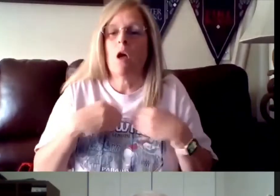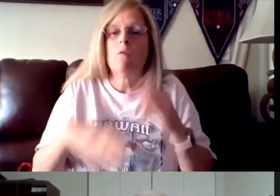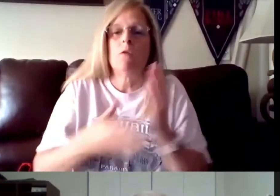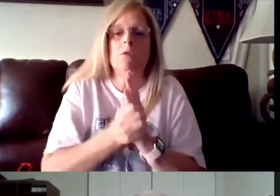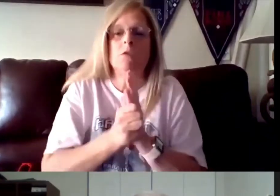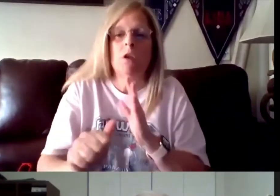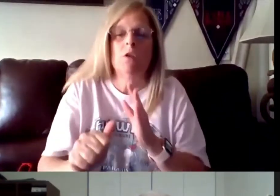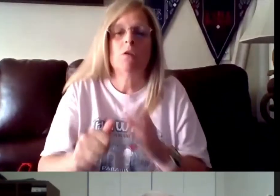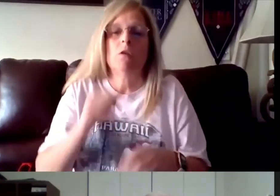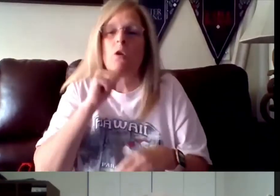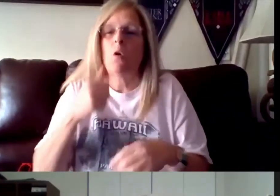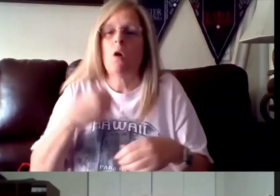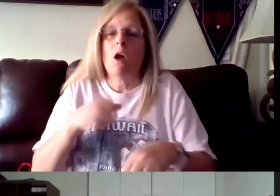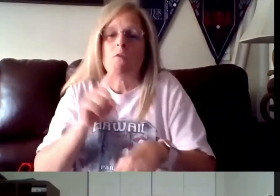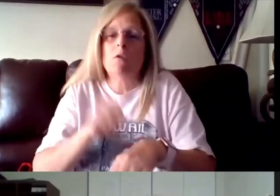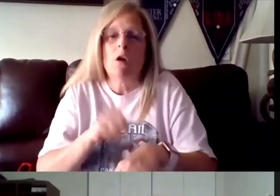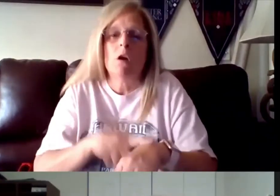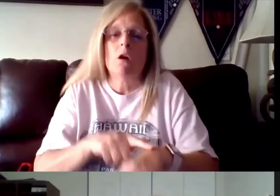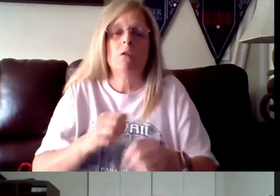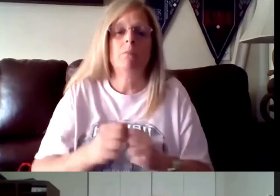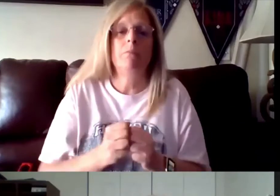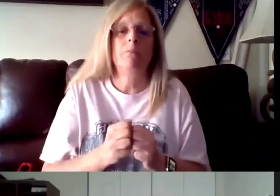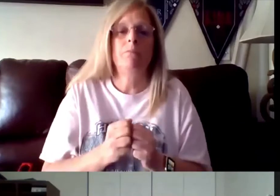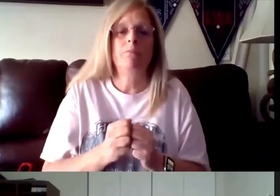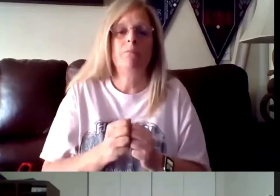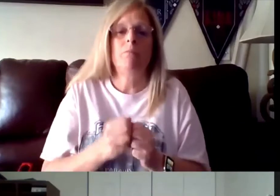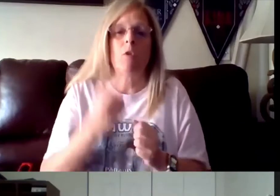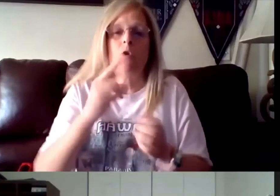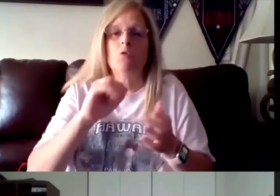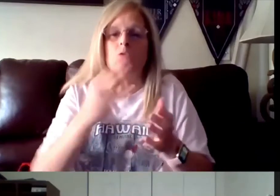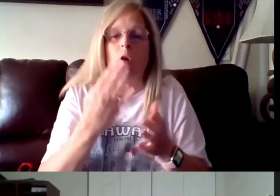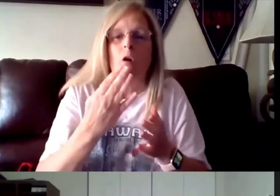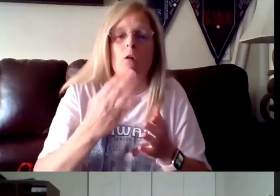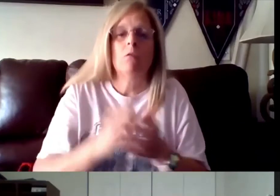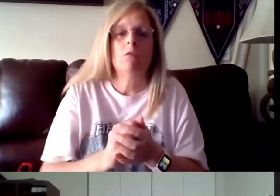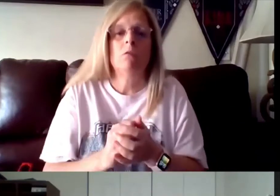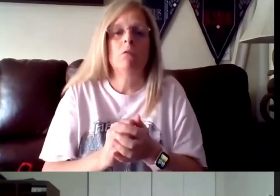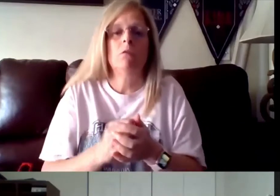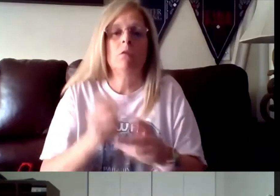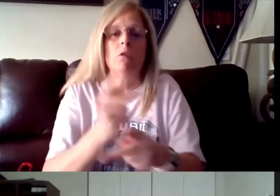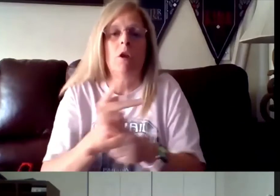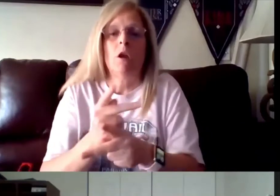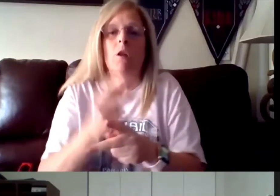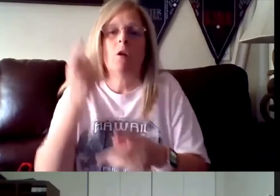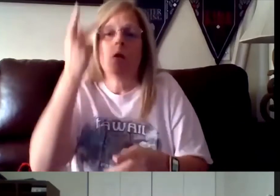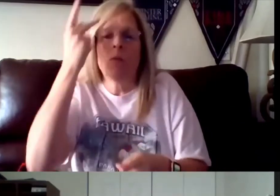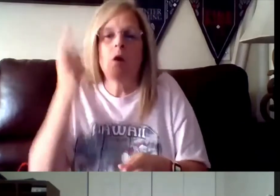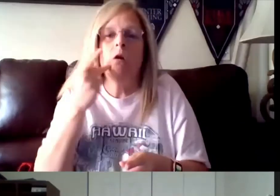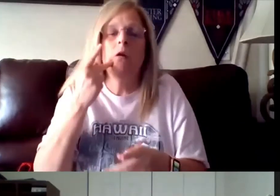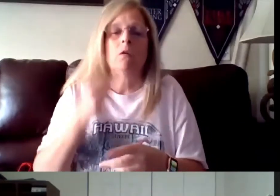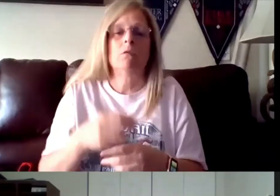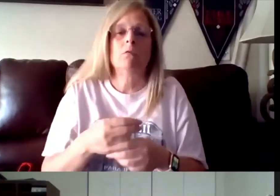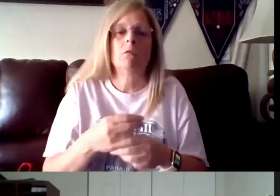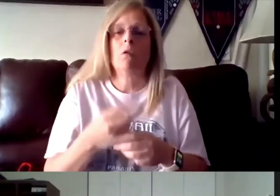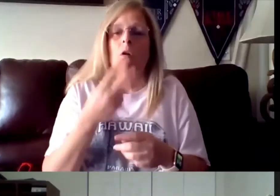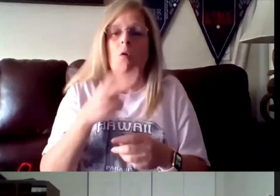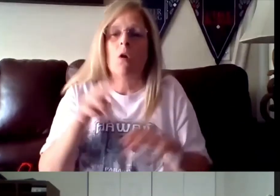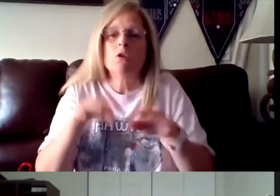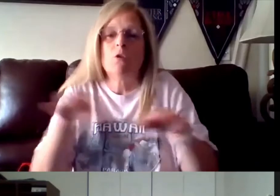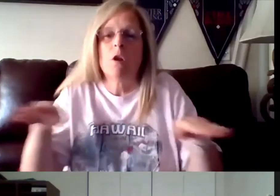the time, they got two jobs, they're taking care of their parents, they're watching grandchildren,